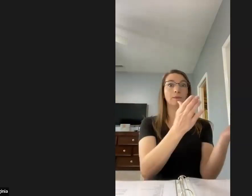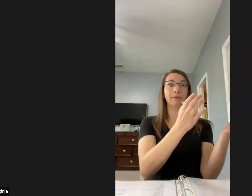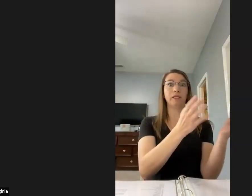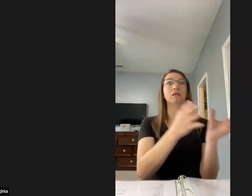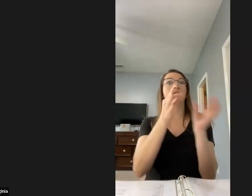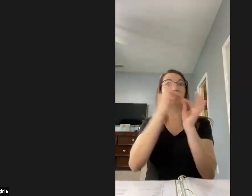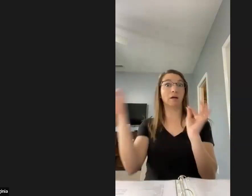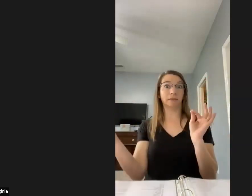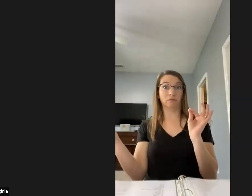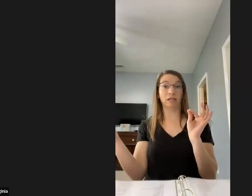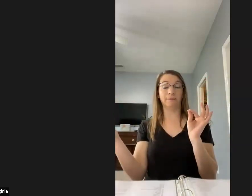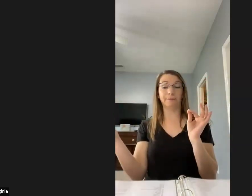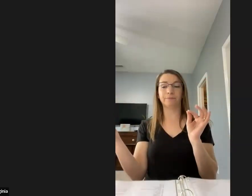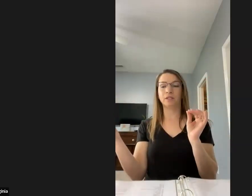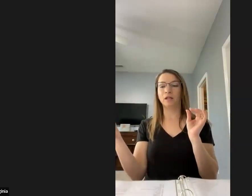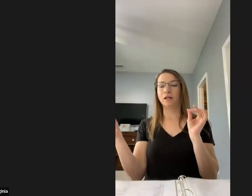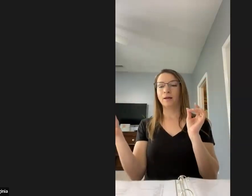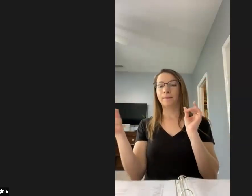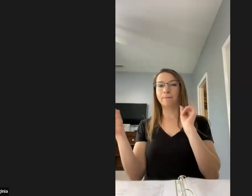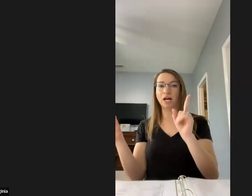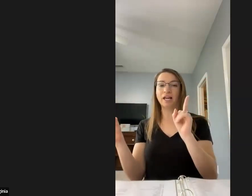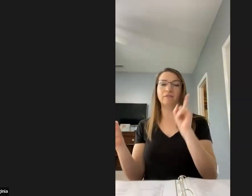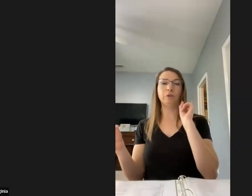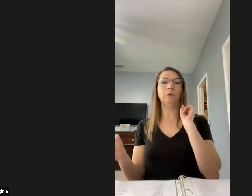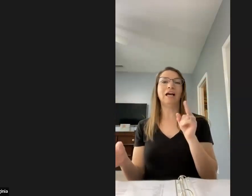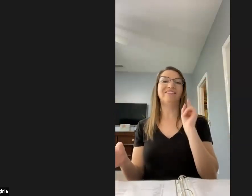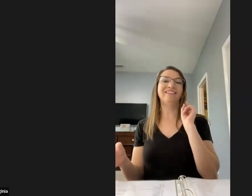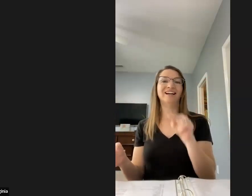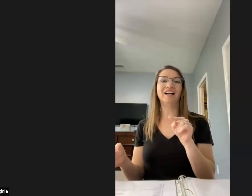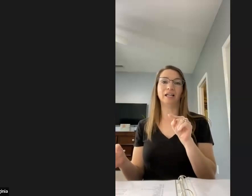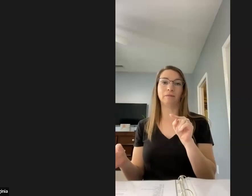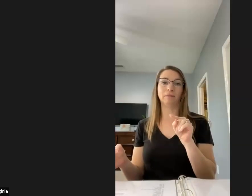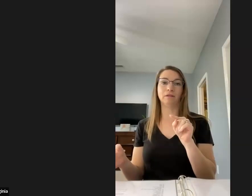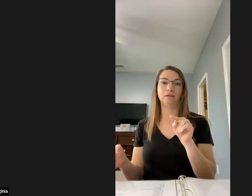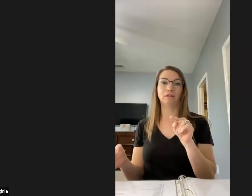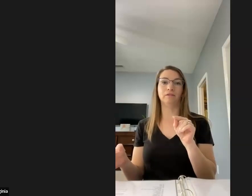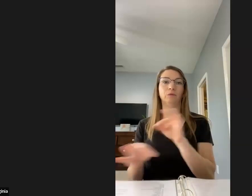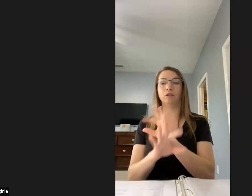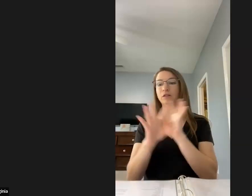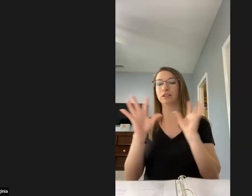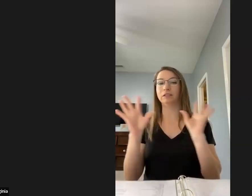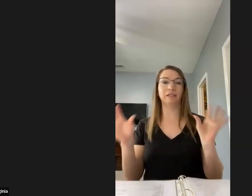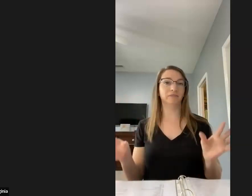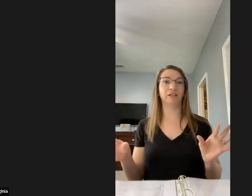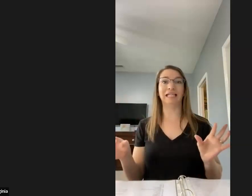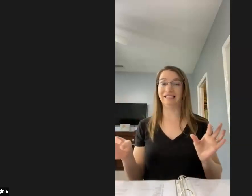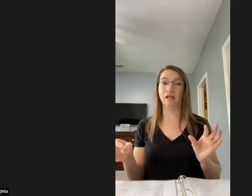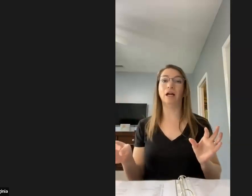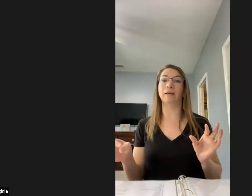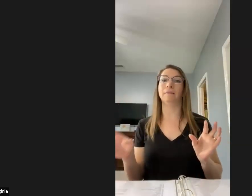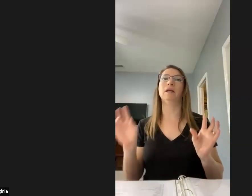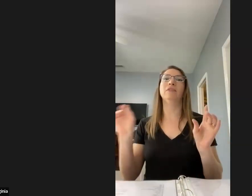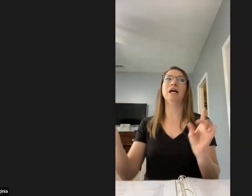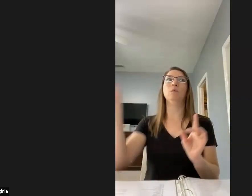topic, comment, right? But if you have time, if you are going to specify a time, that will